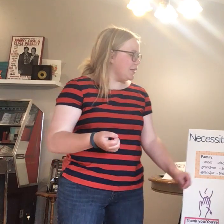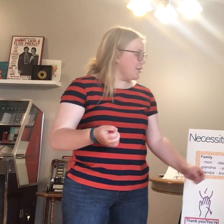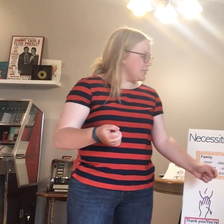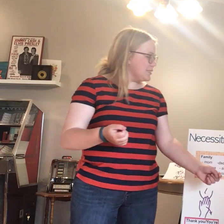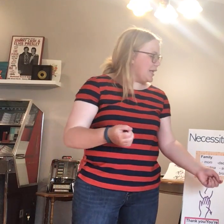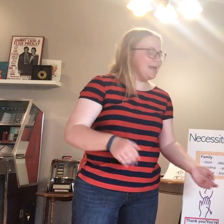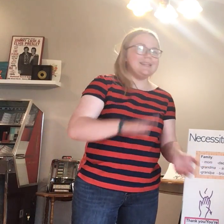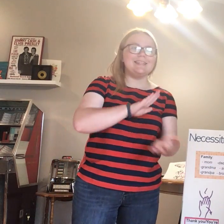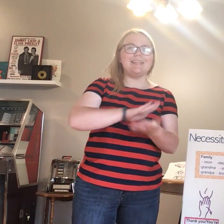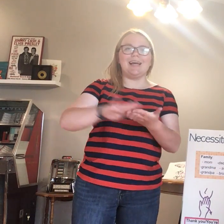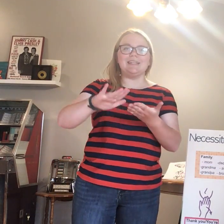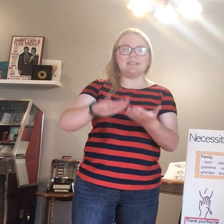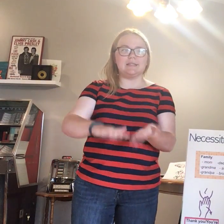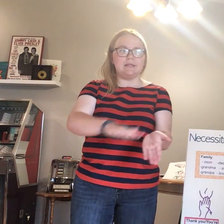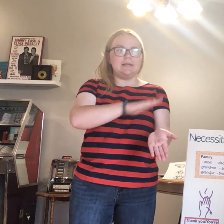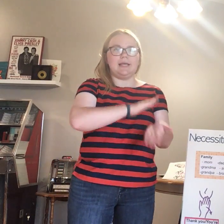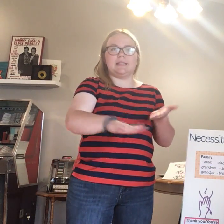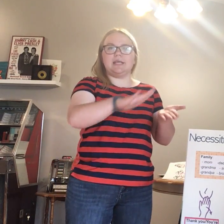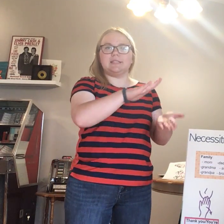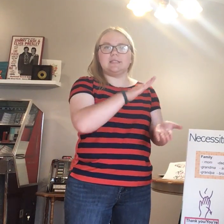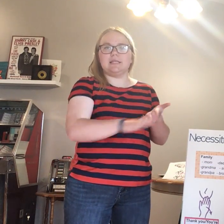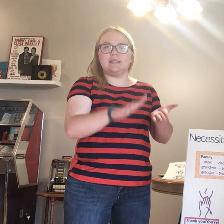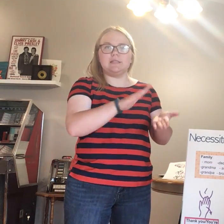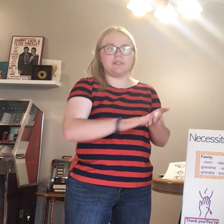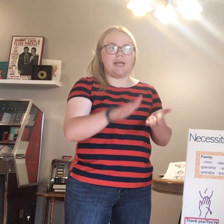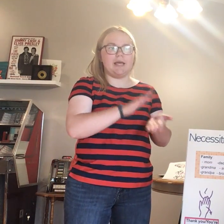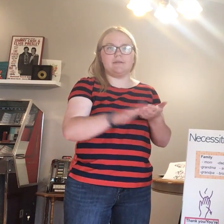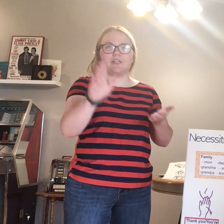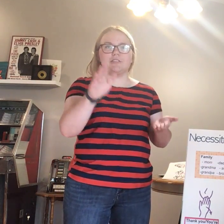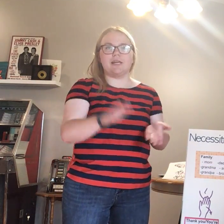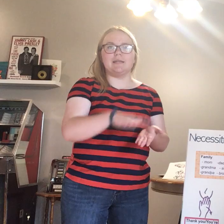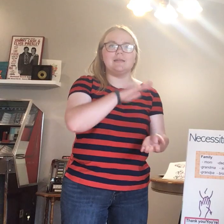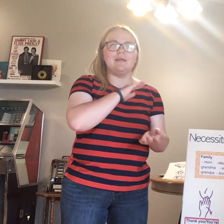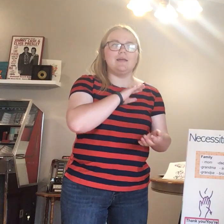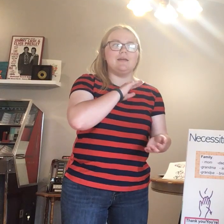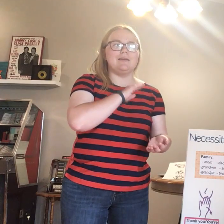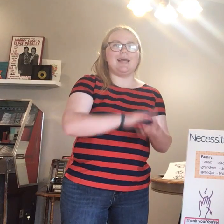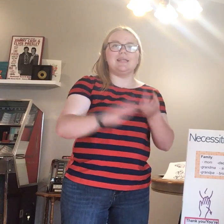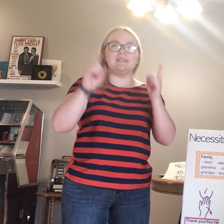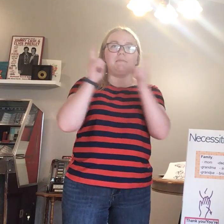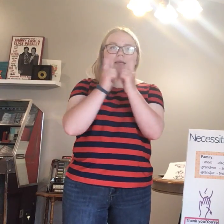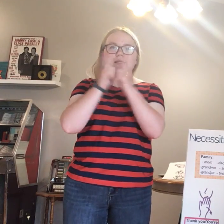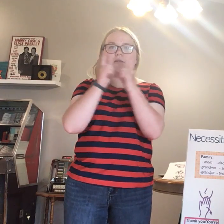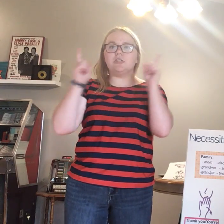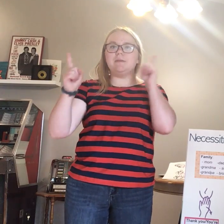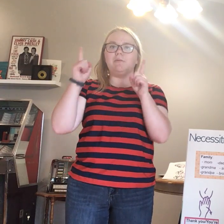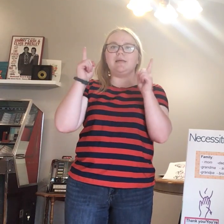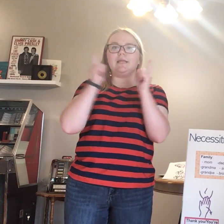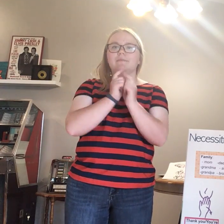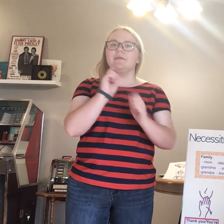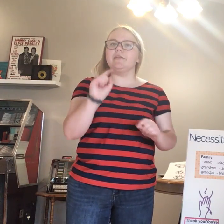you can say, nice. Like dusting your hand with your other hand. Nice to meet 2 people meeting you.